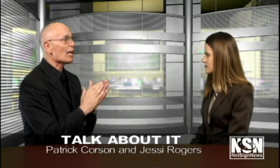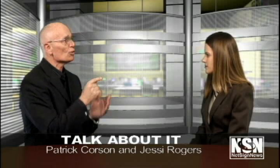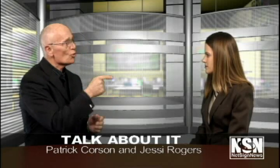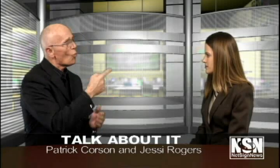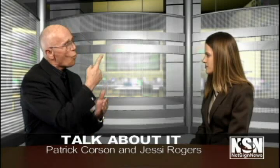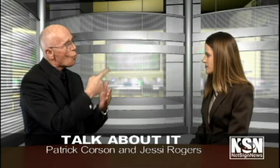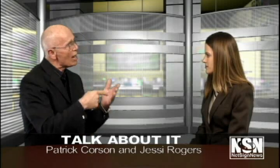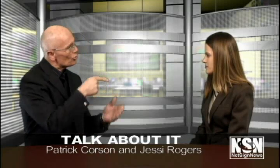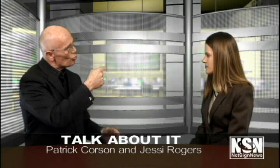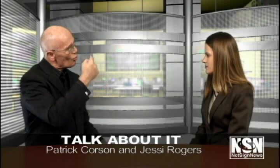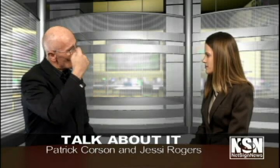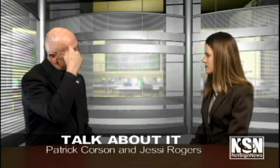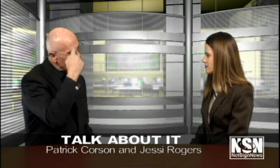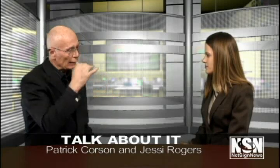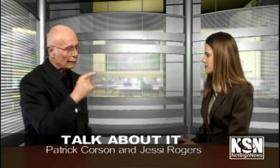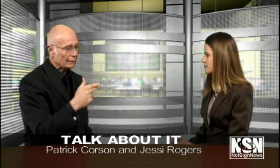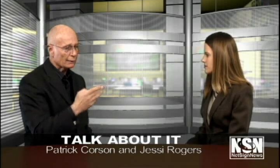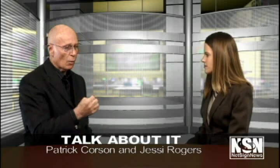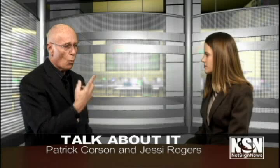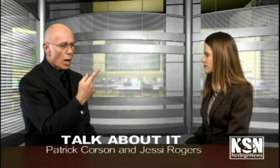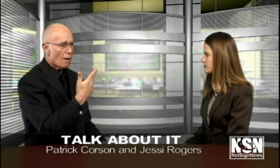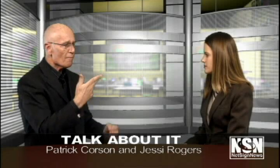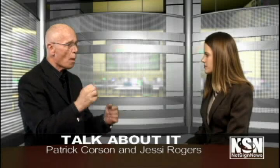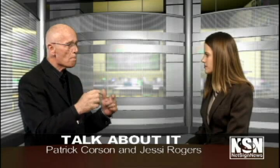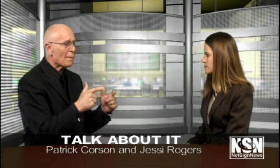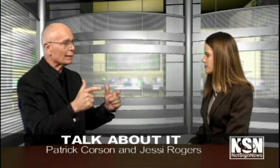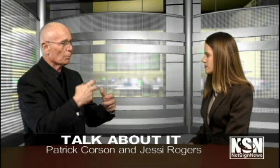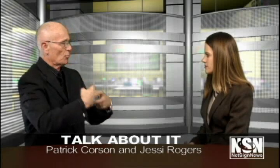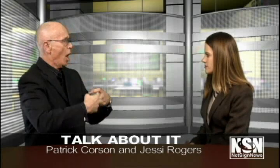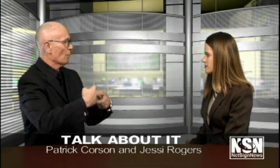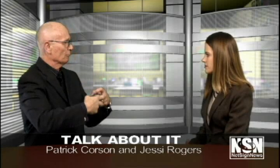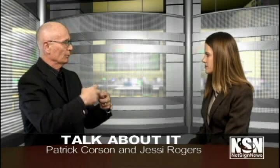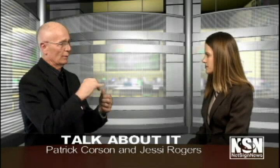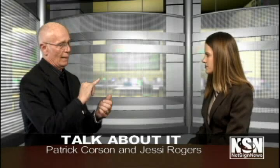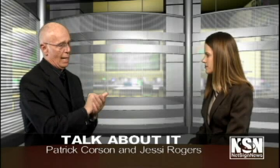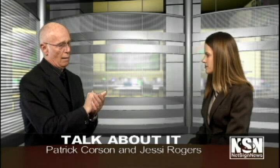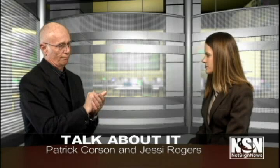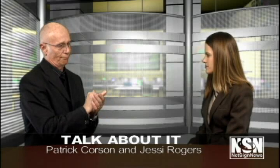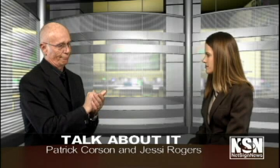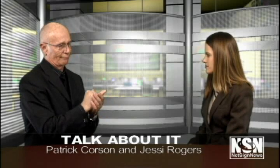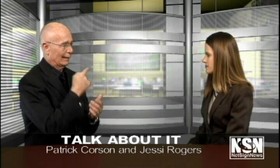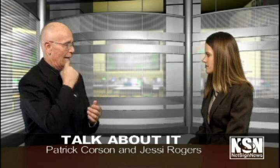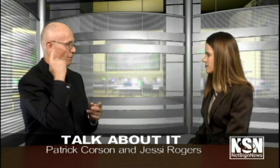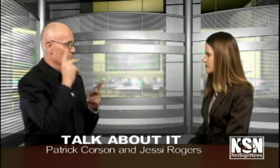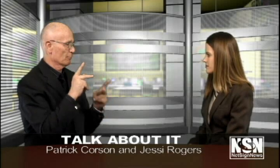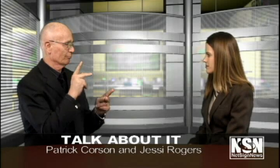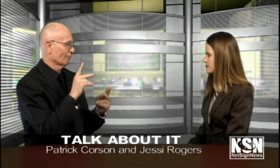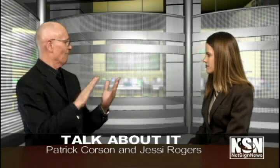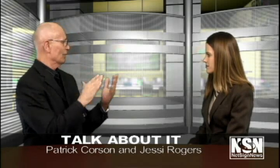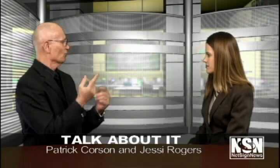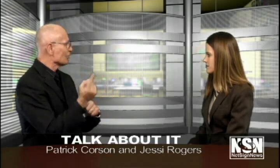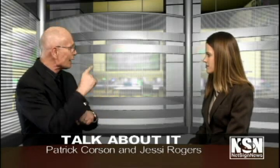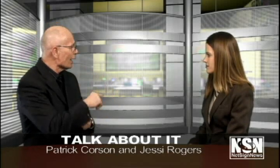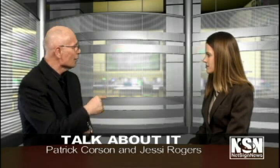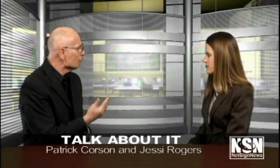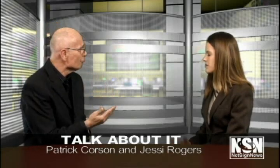And I would like to ask you what you think is one of the biggest problems that deaf people face today.